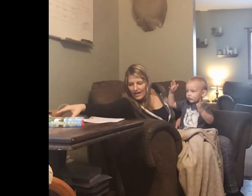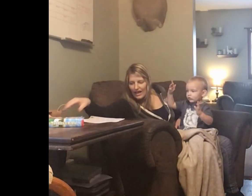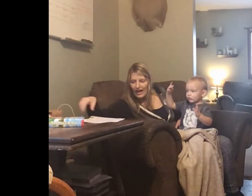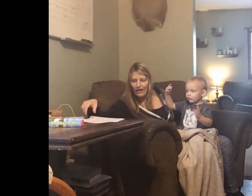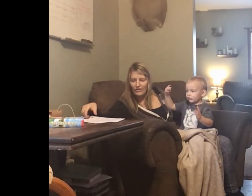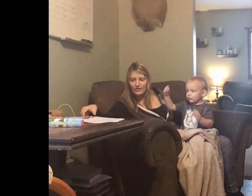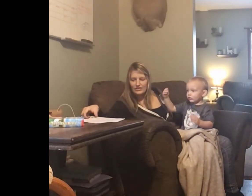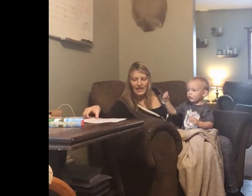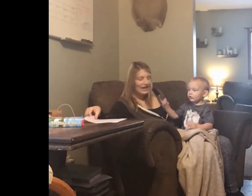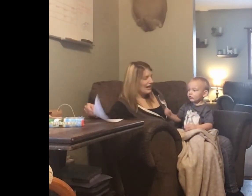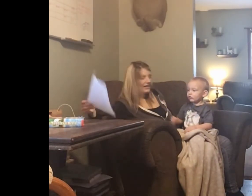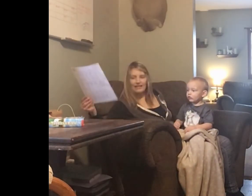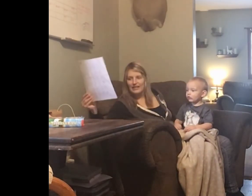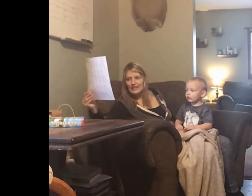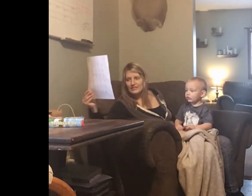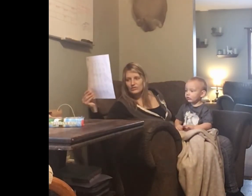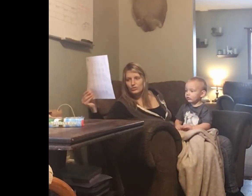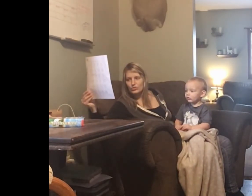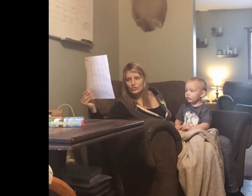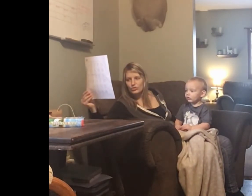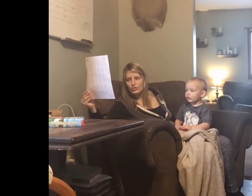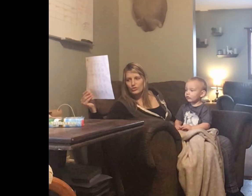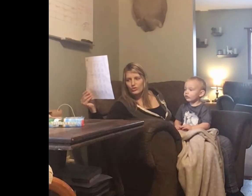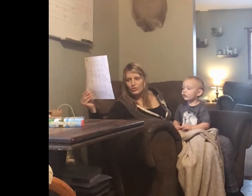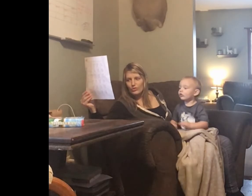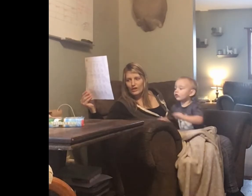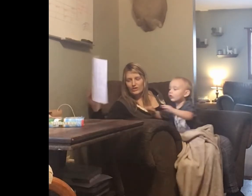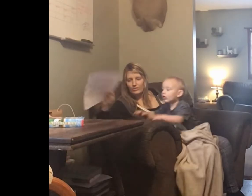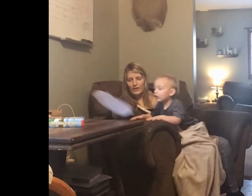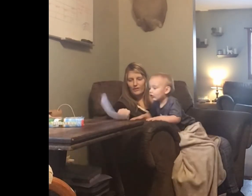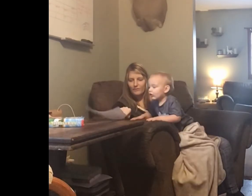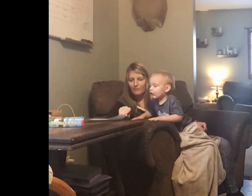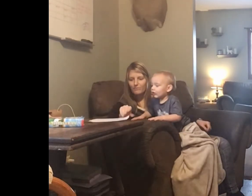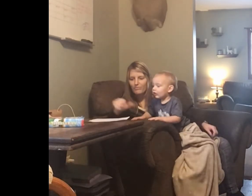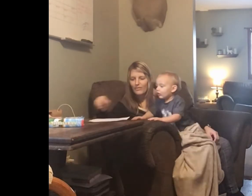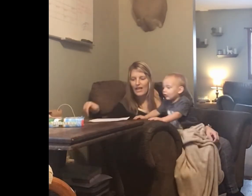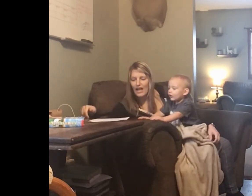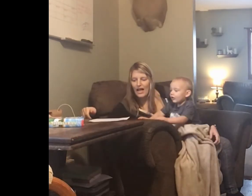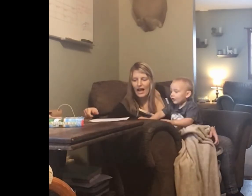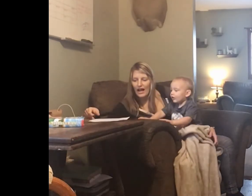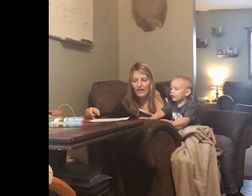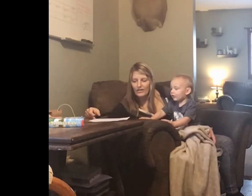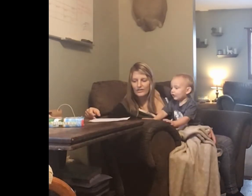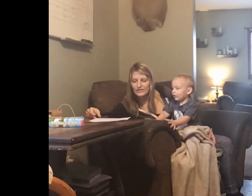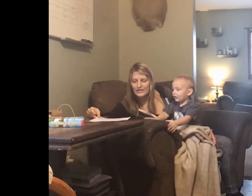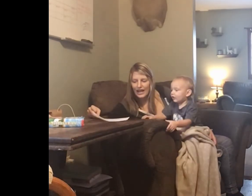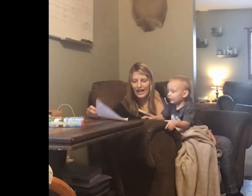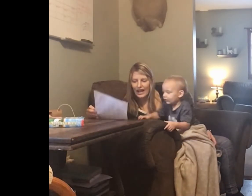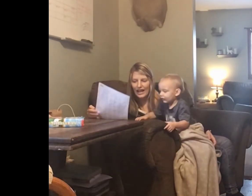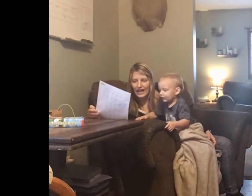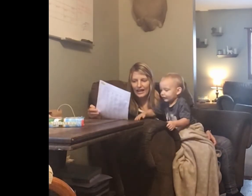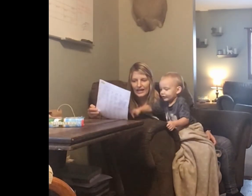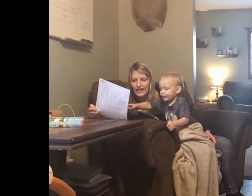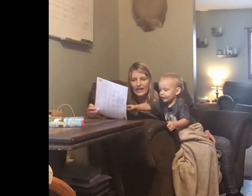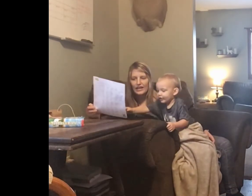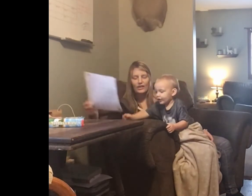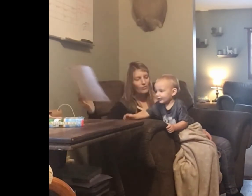How do you sign, what else should we do? How do you sign, good morning?